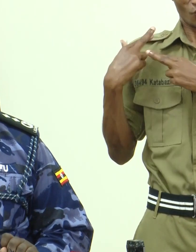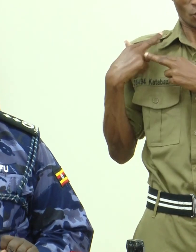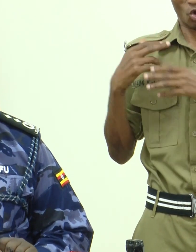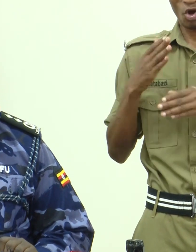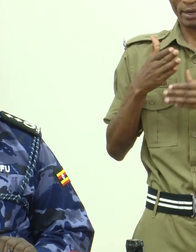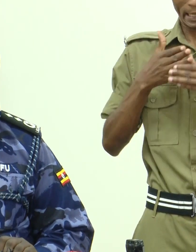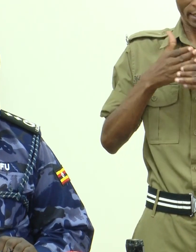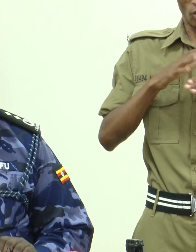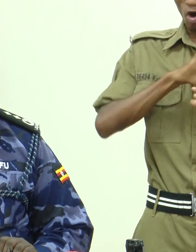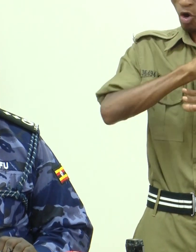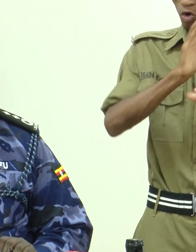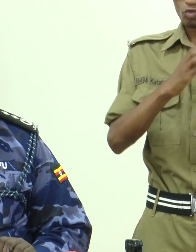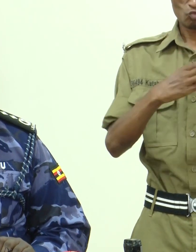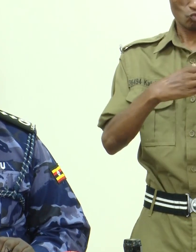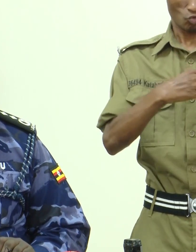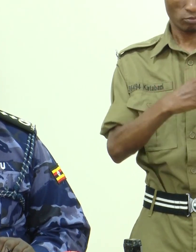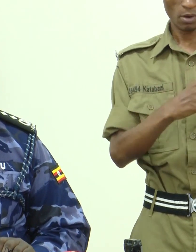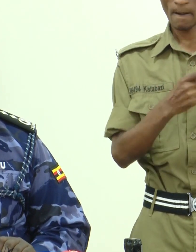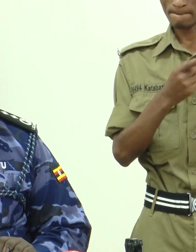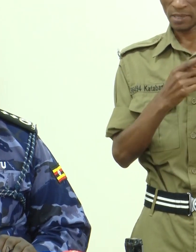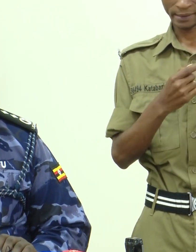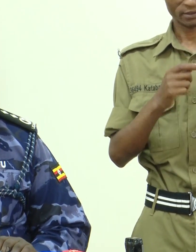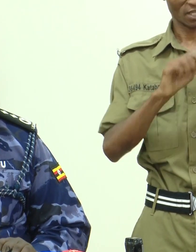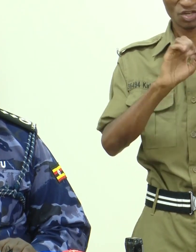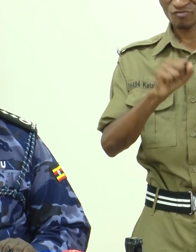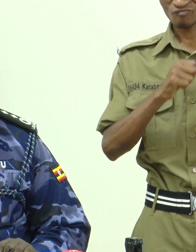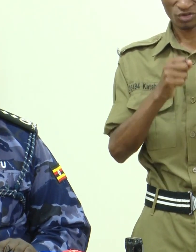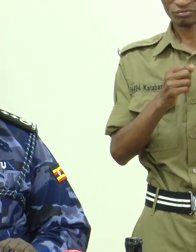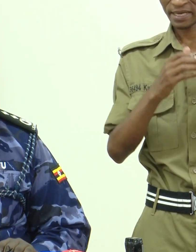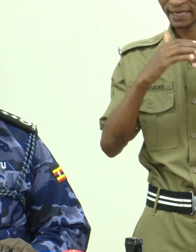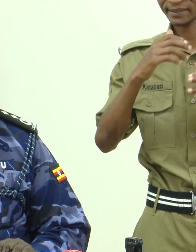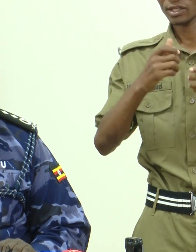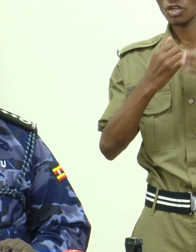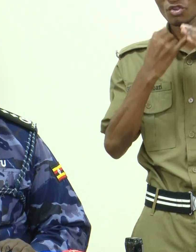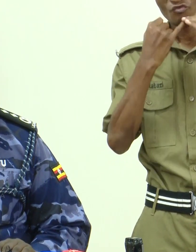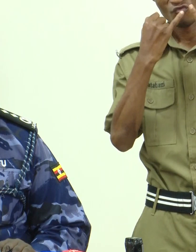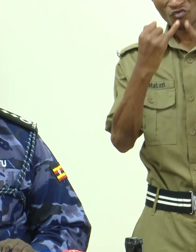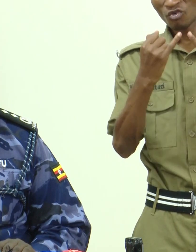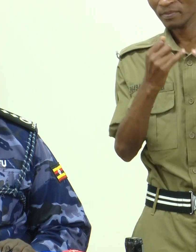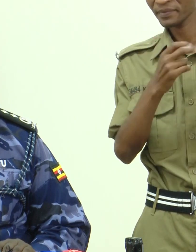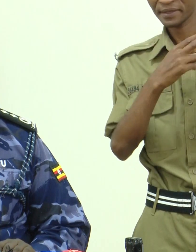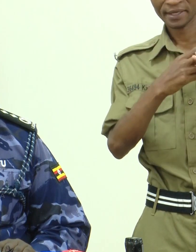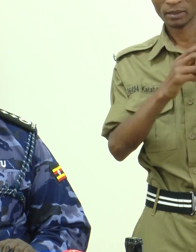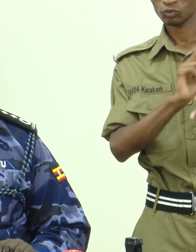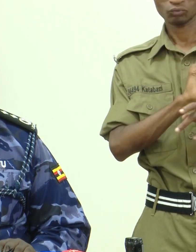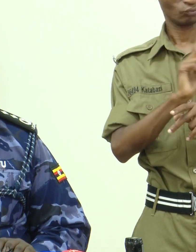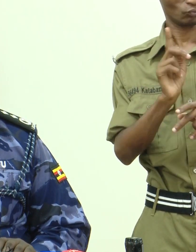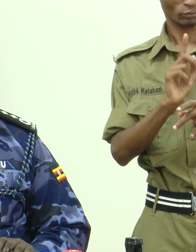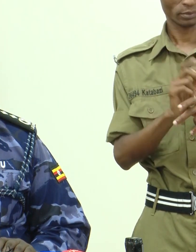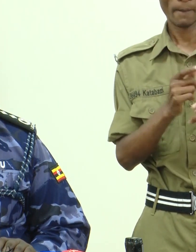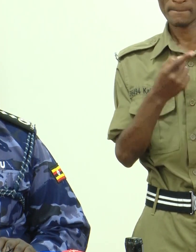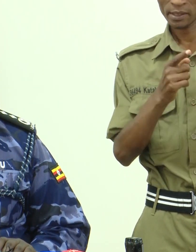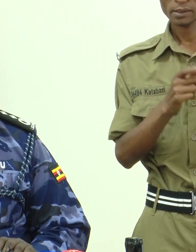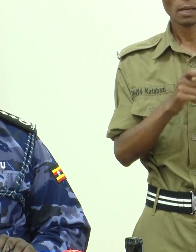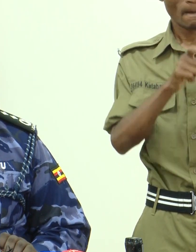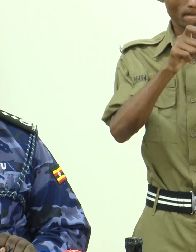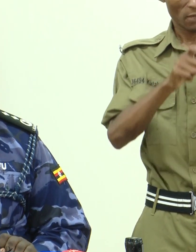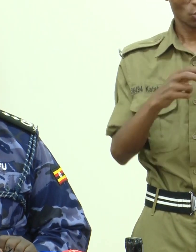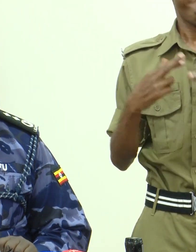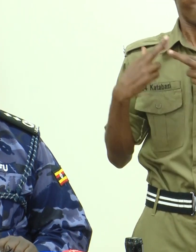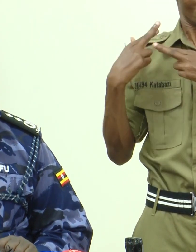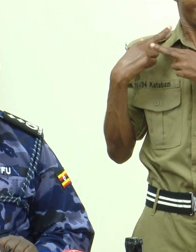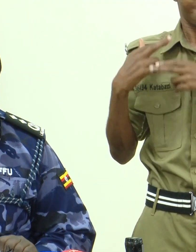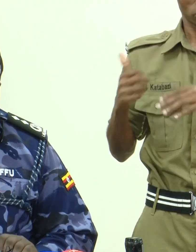who, the person who has been recruiting them into these rebel ranks and